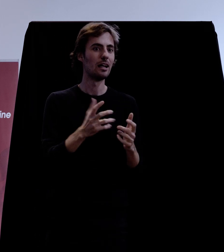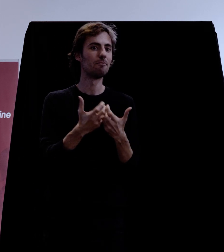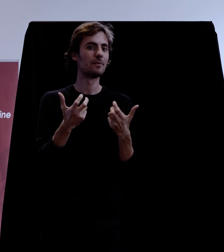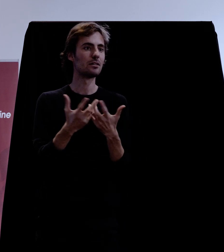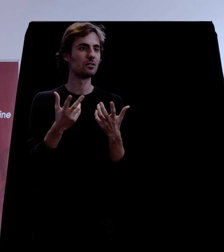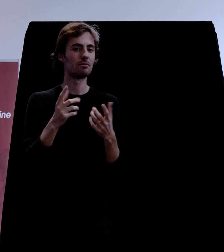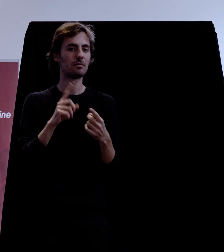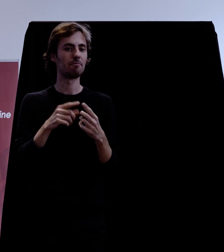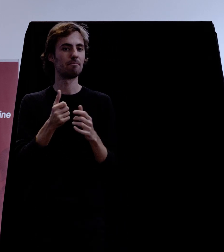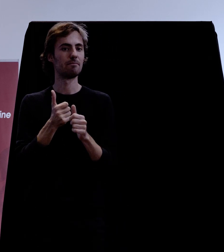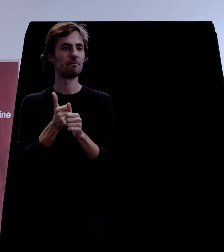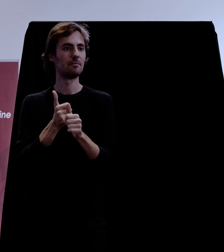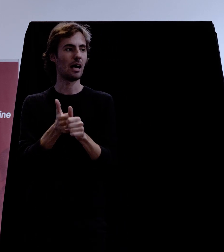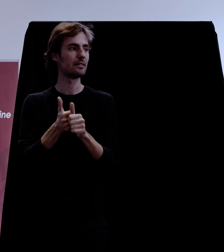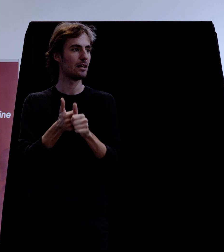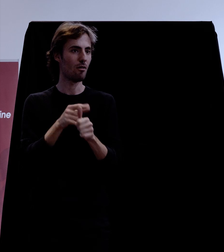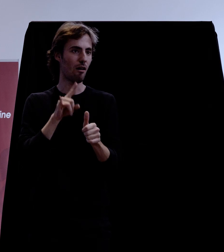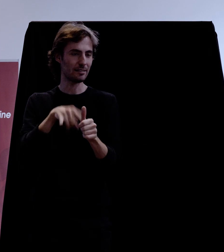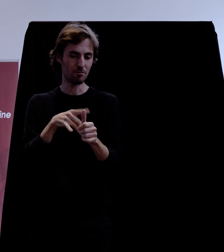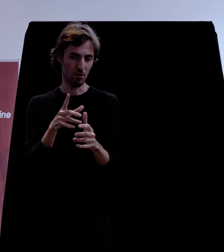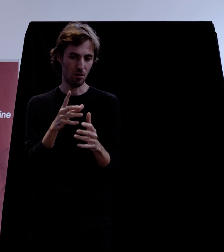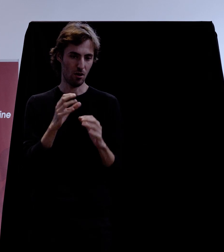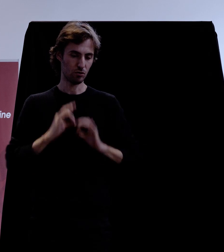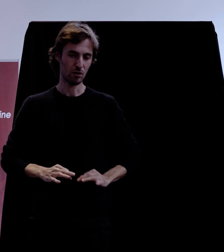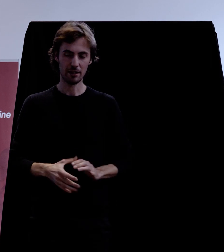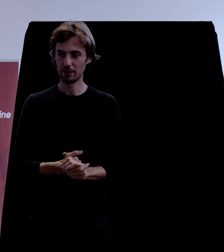unfortunately, we've documented that with kids with CHARGE, you get bullied at school.